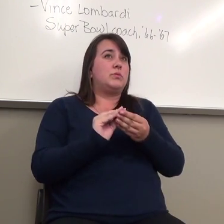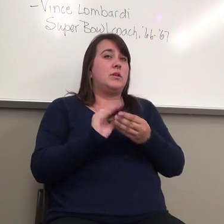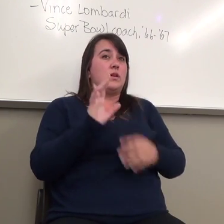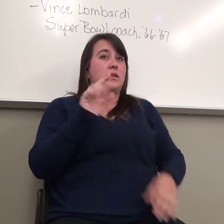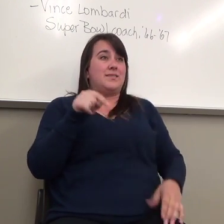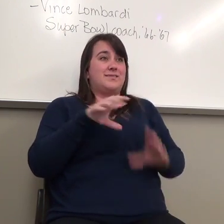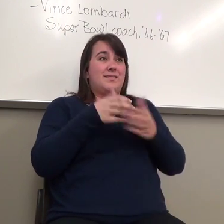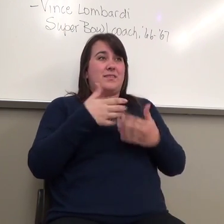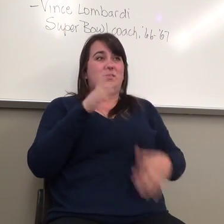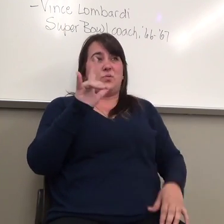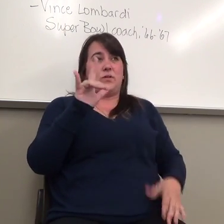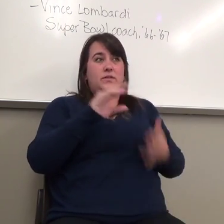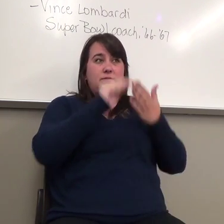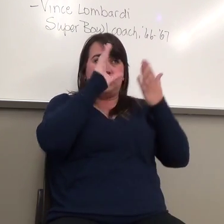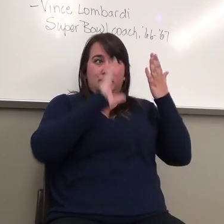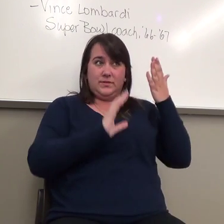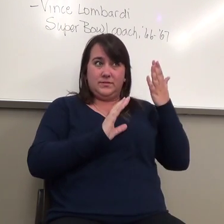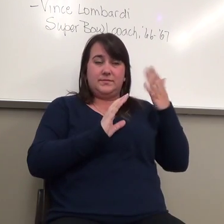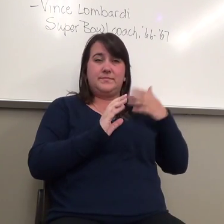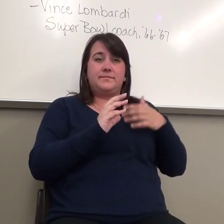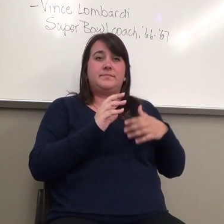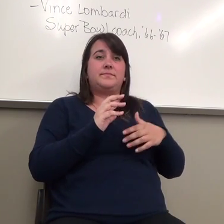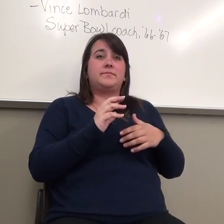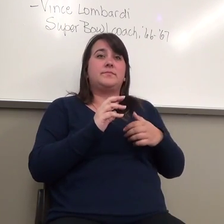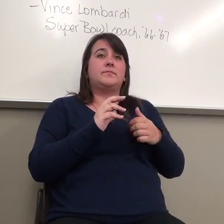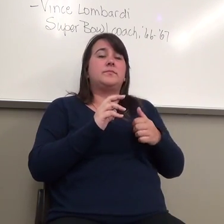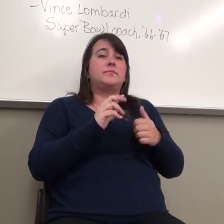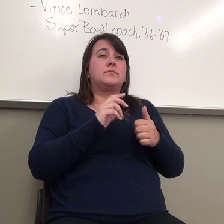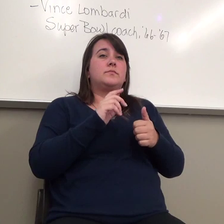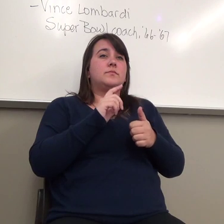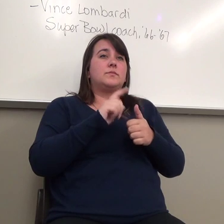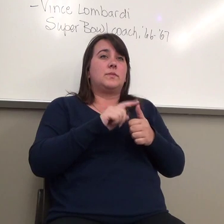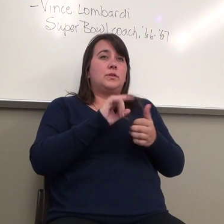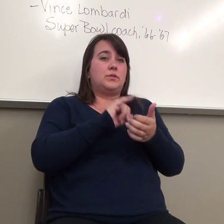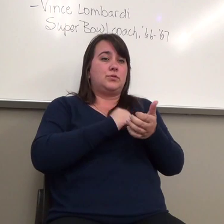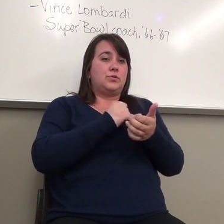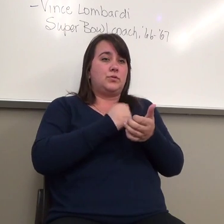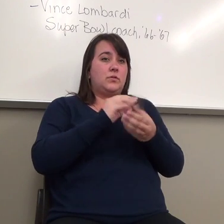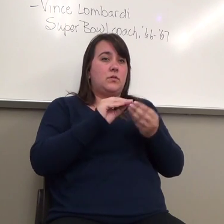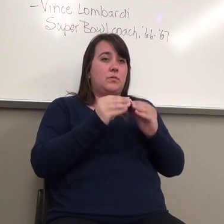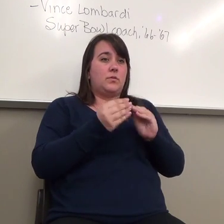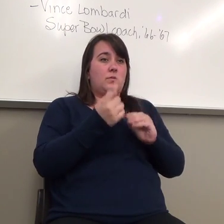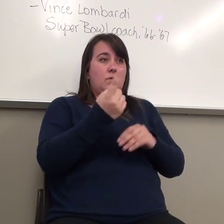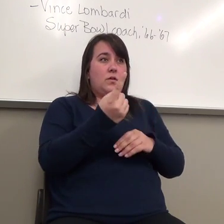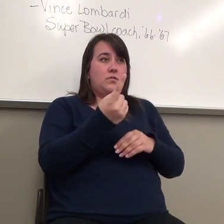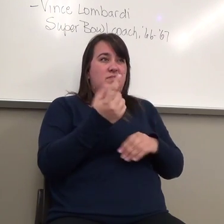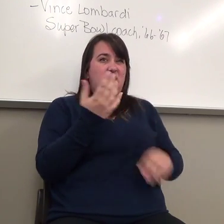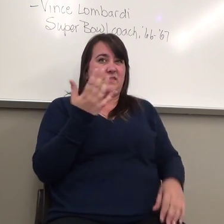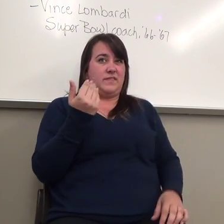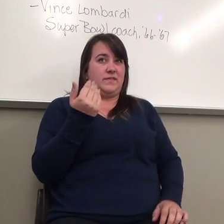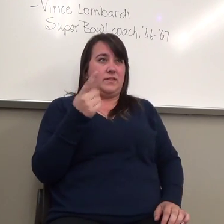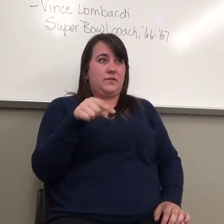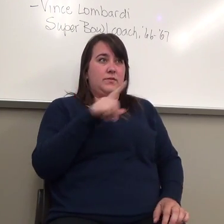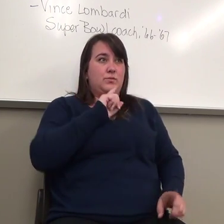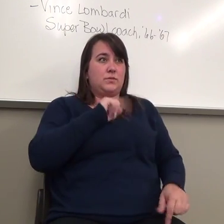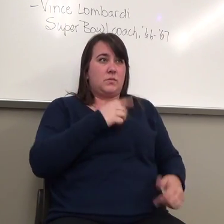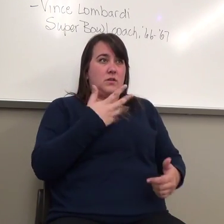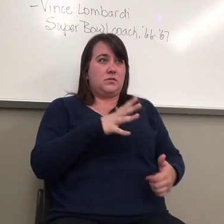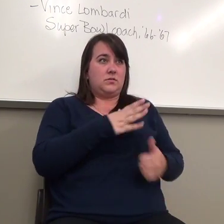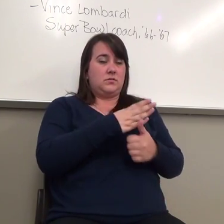in class. There were 15 people who had put the first journal entry up. And 2